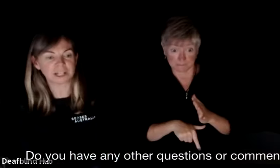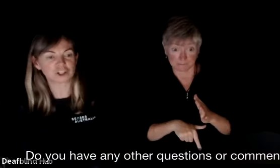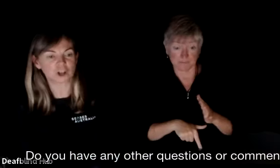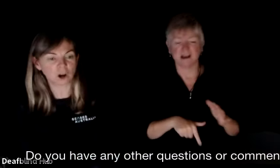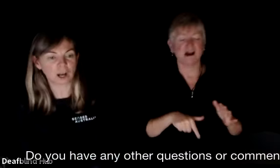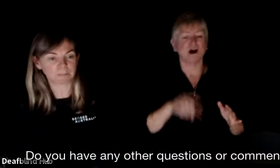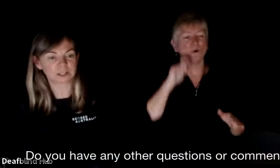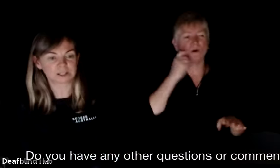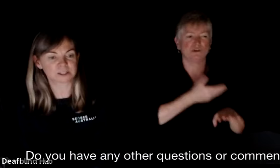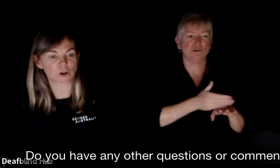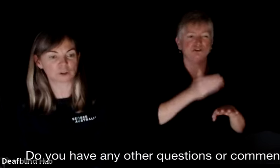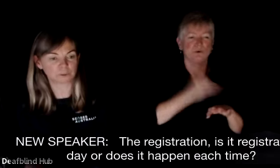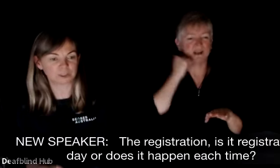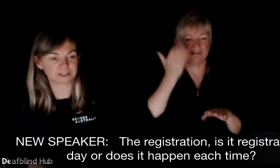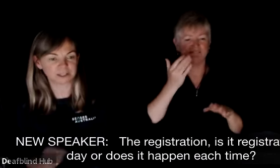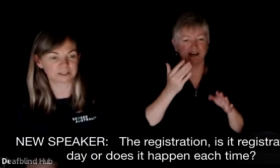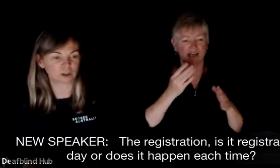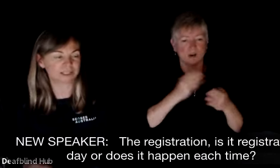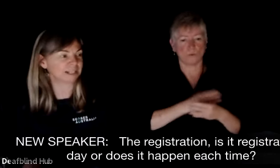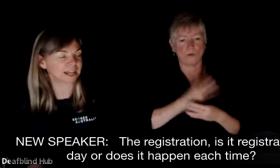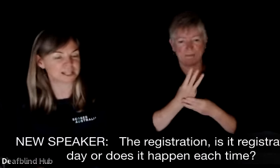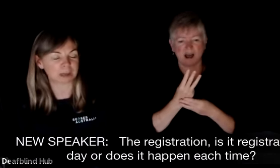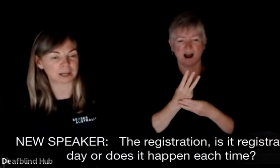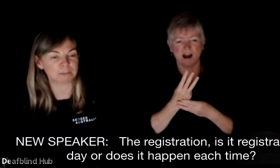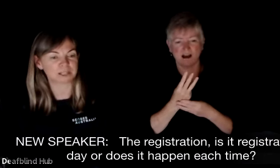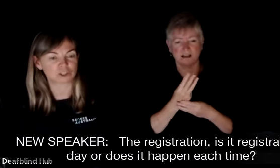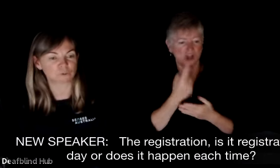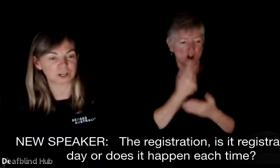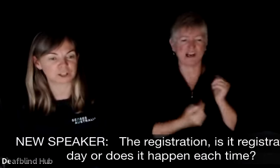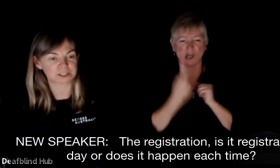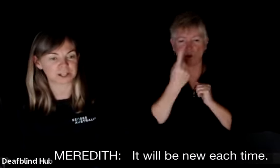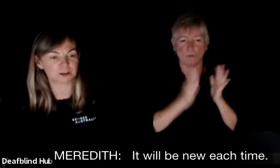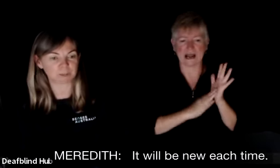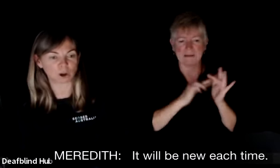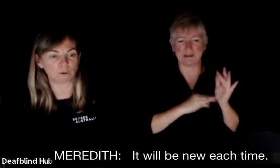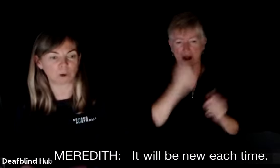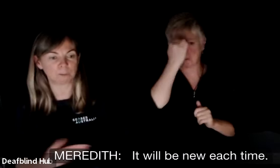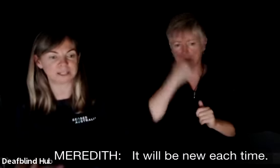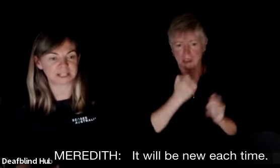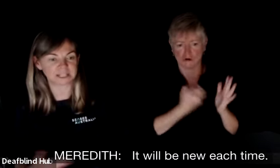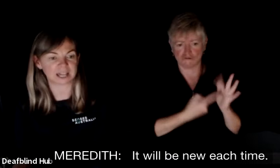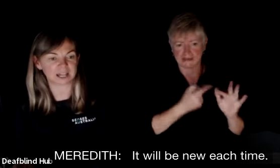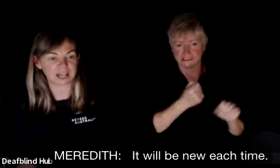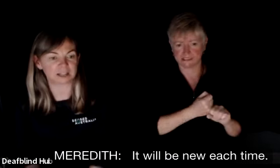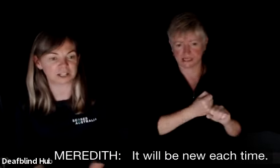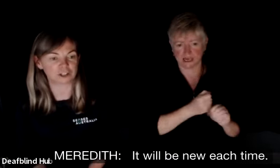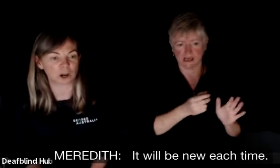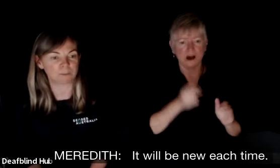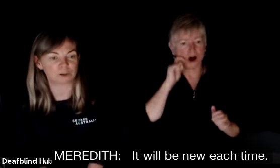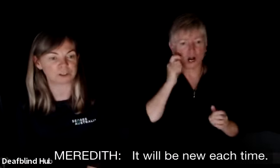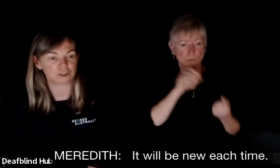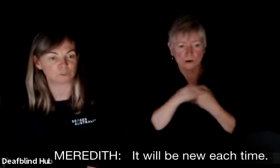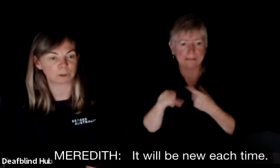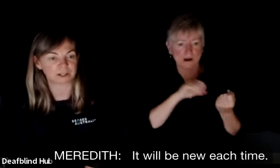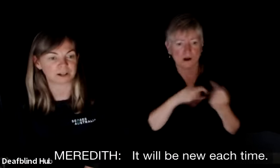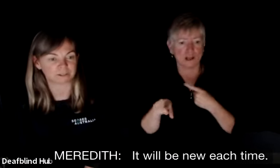new each time. So it only takes about a minute to register, but I'll be sending that out each time